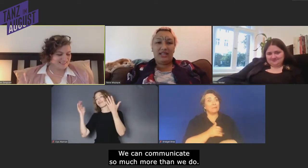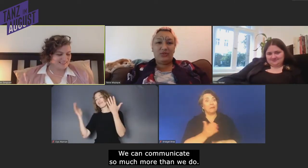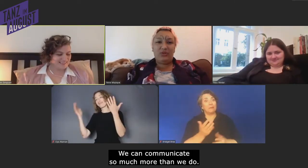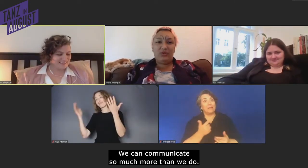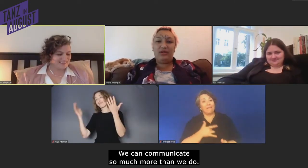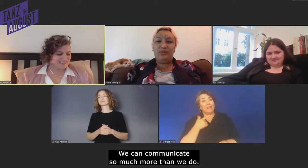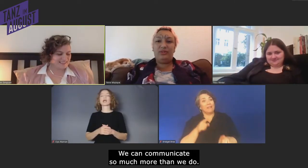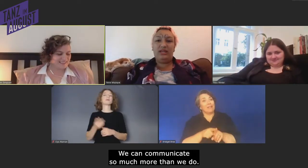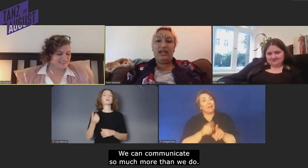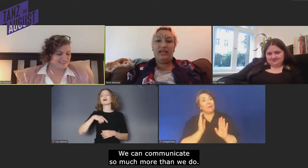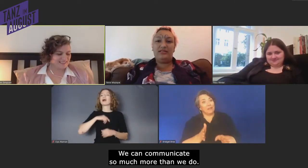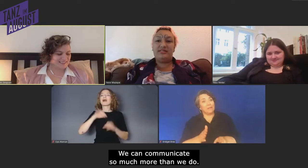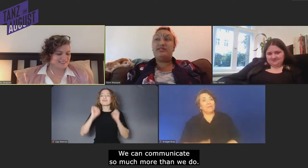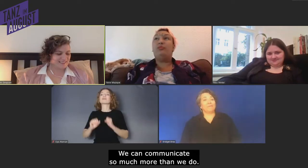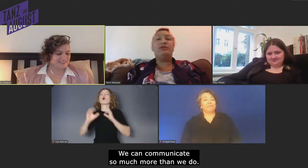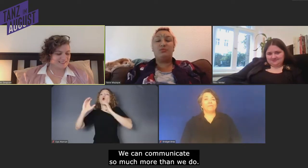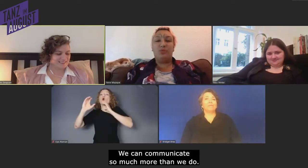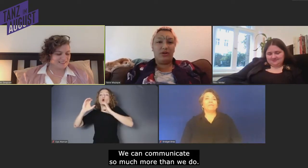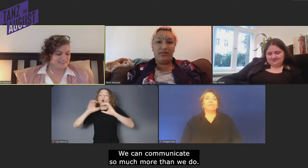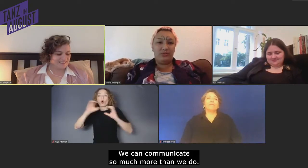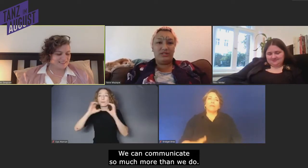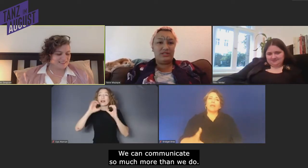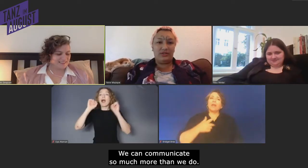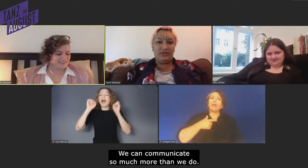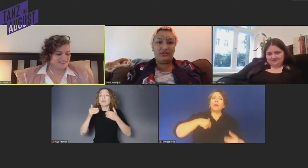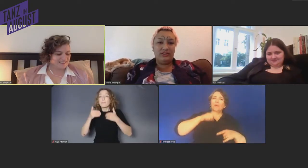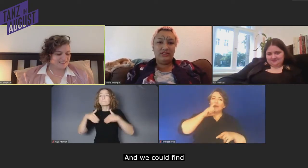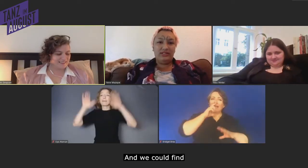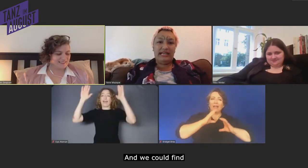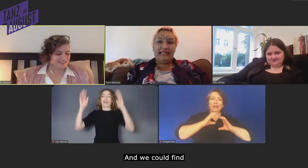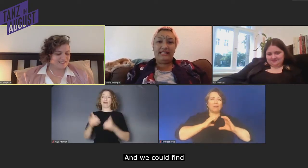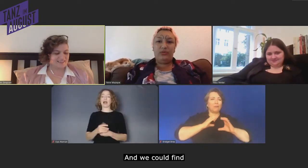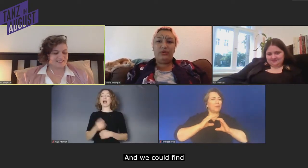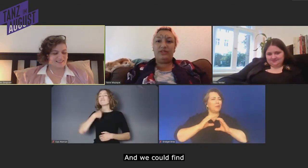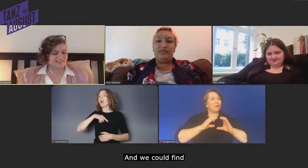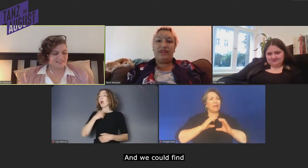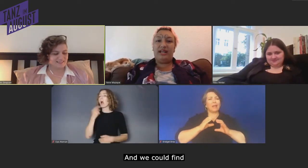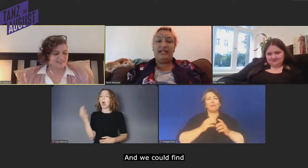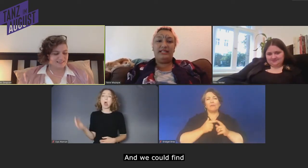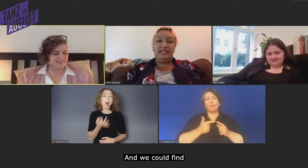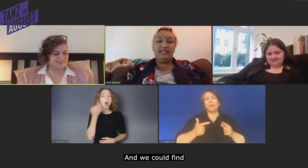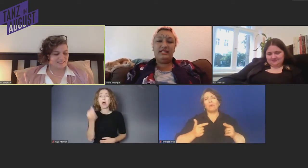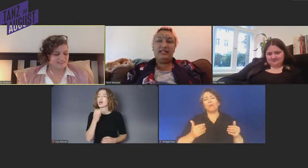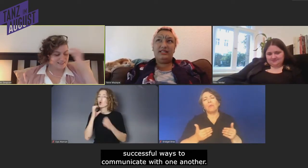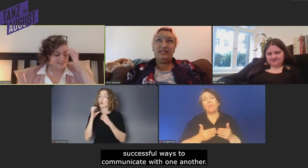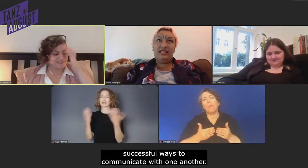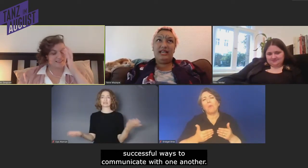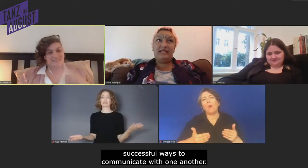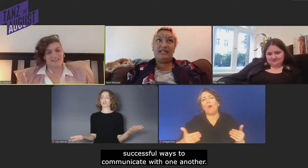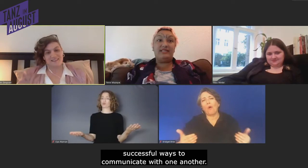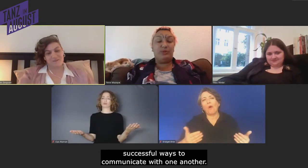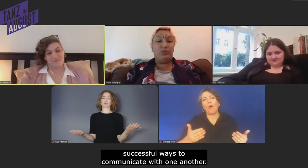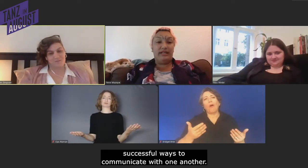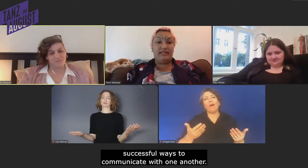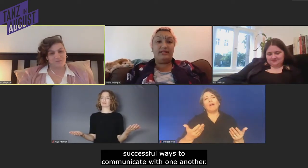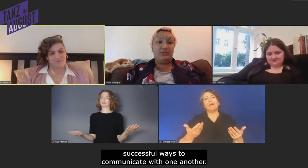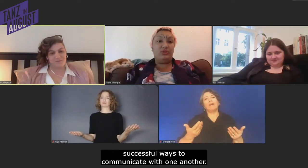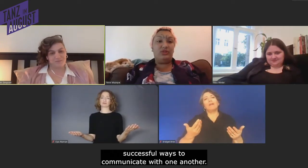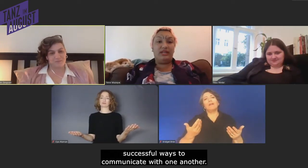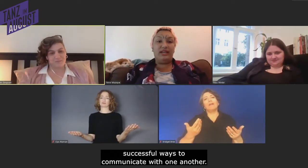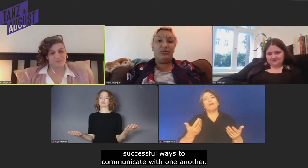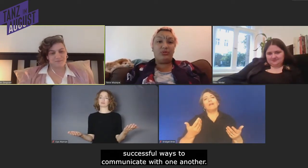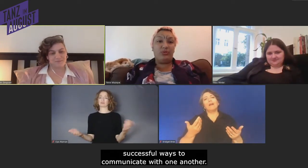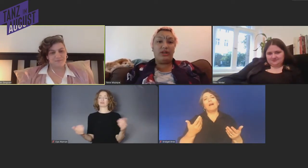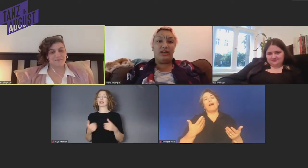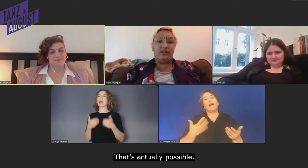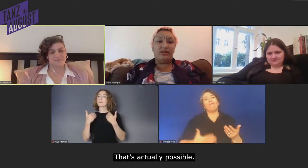communicate, so much more than we do, and that we could find accessible ways to